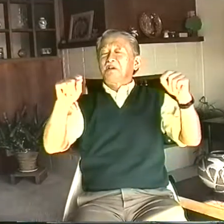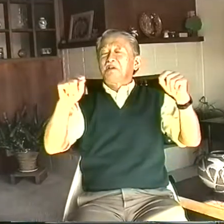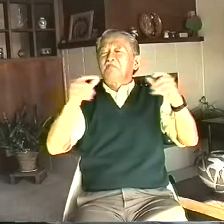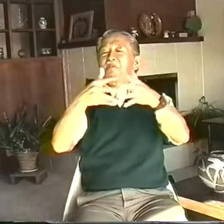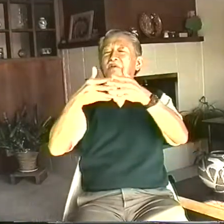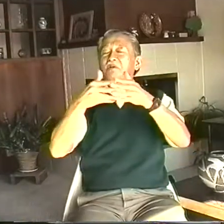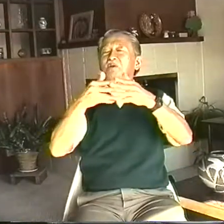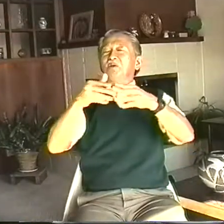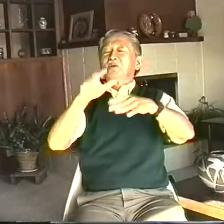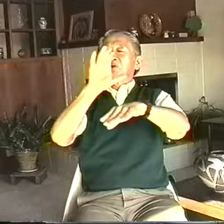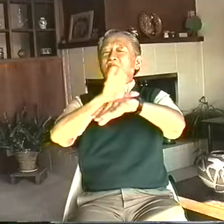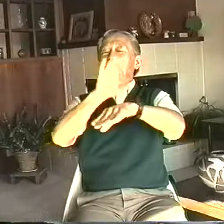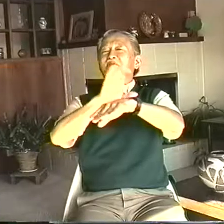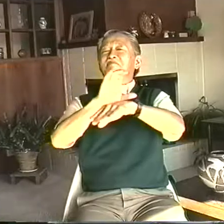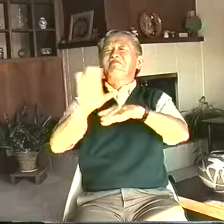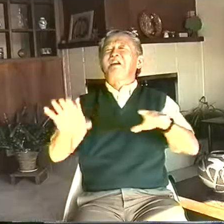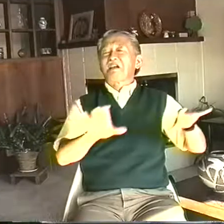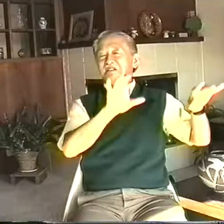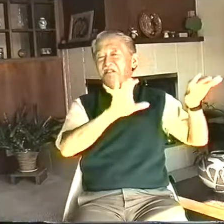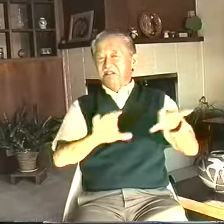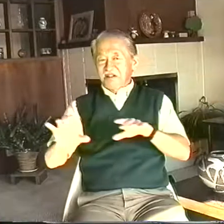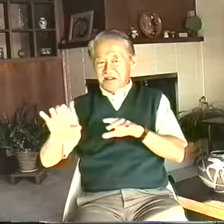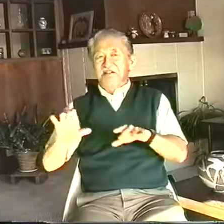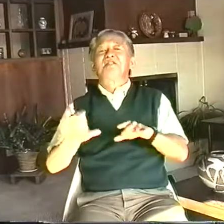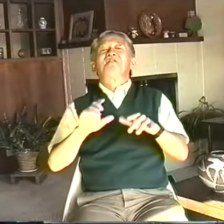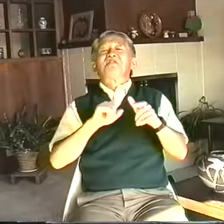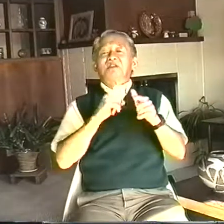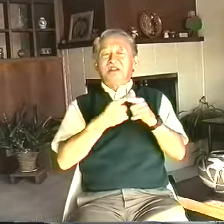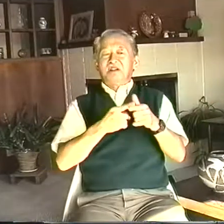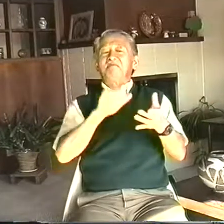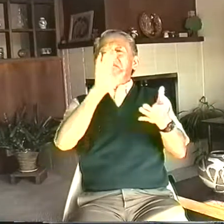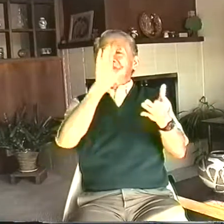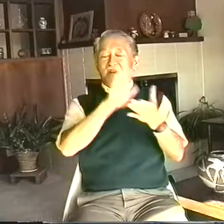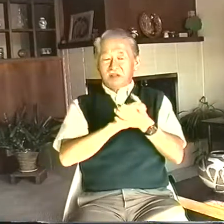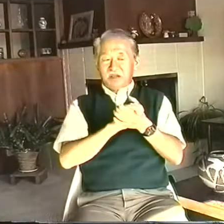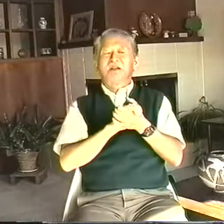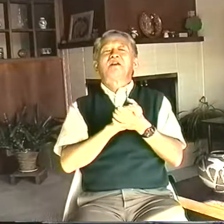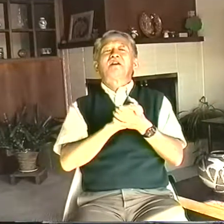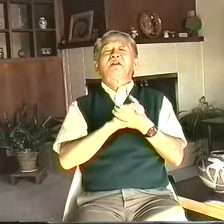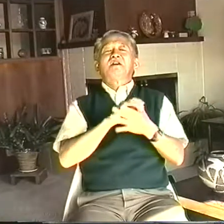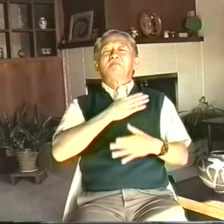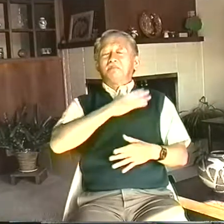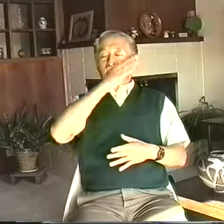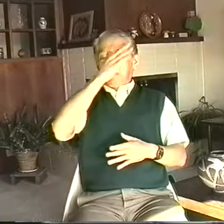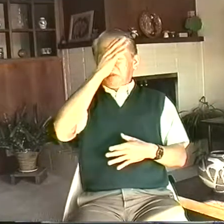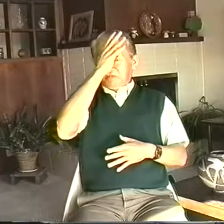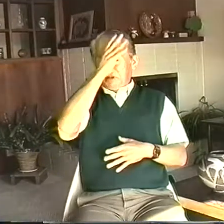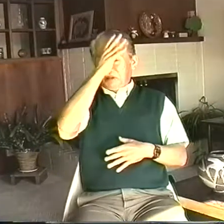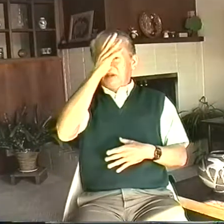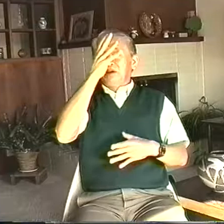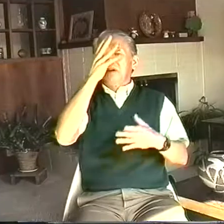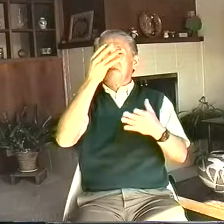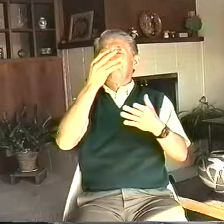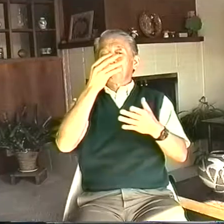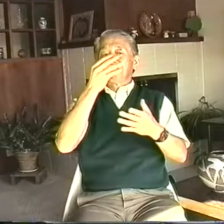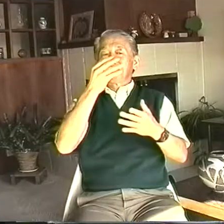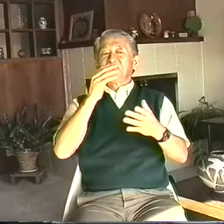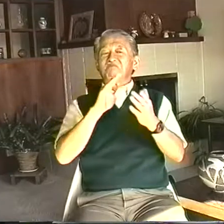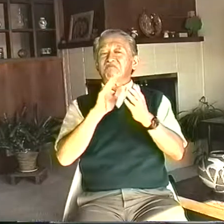which was located in Oakland, California. My father met my mother at a Japanese American church activity. They were